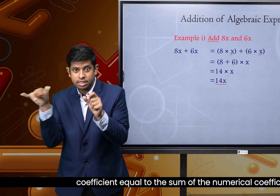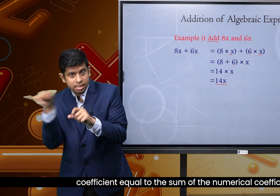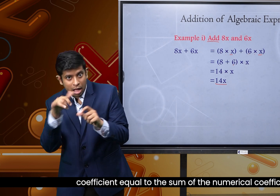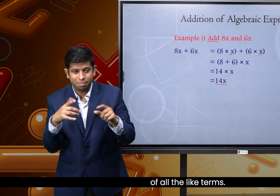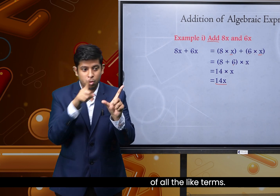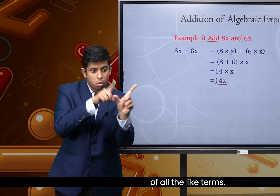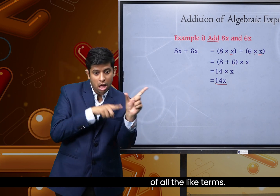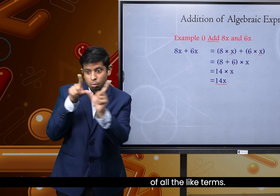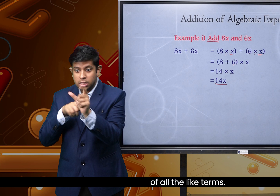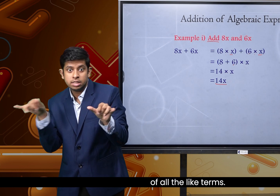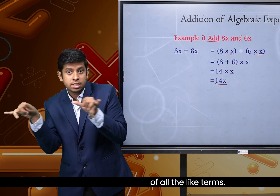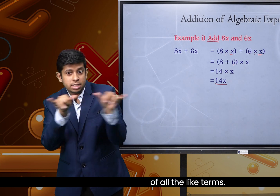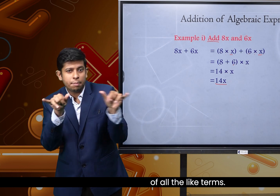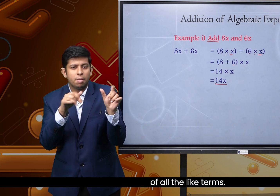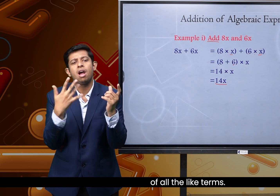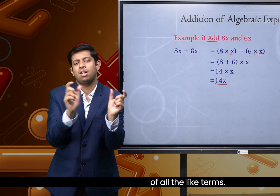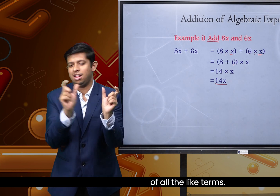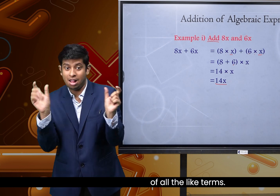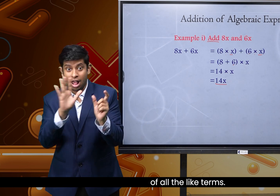coefficients of all the like terms.